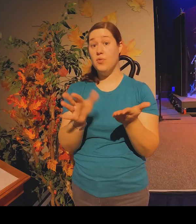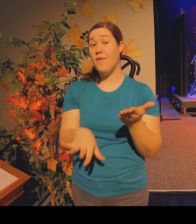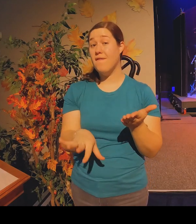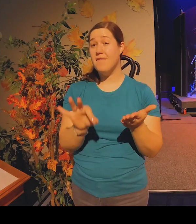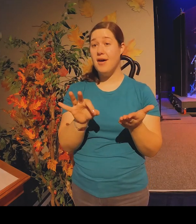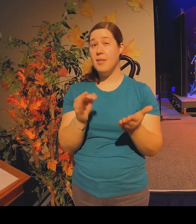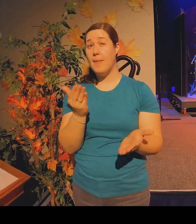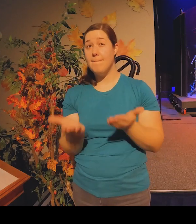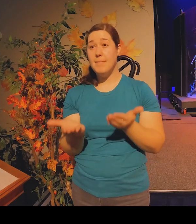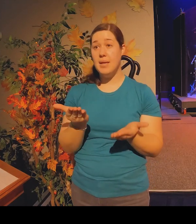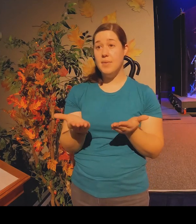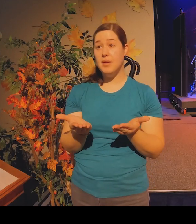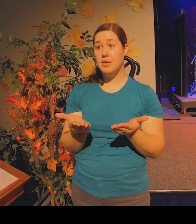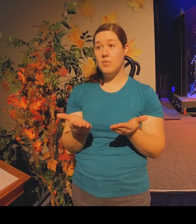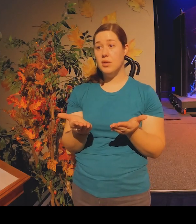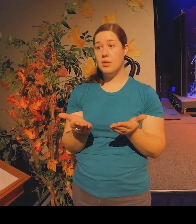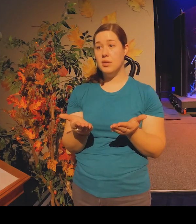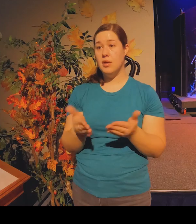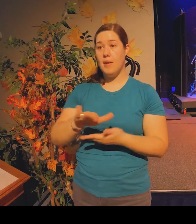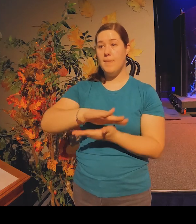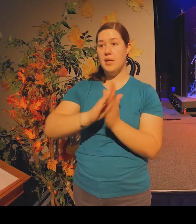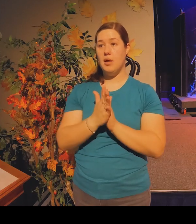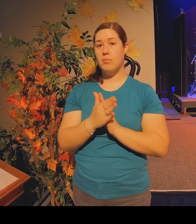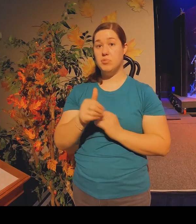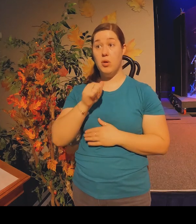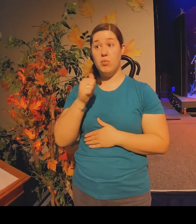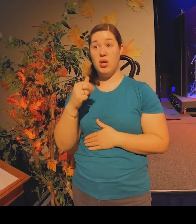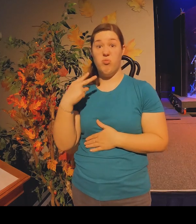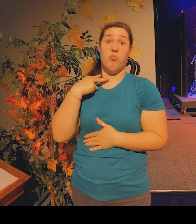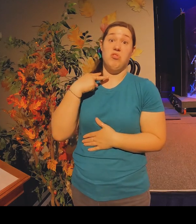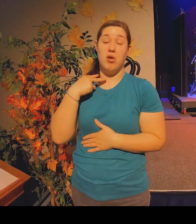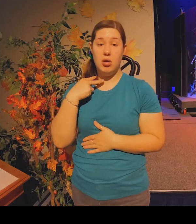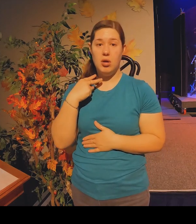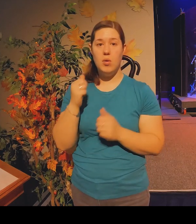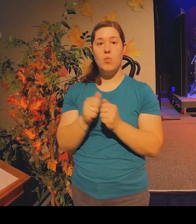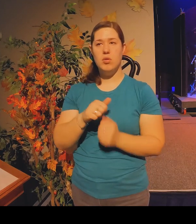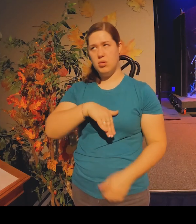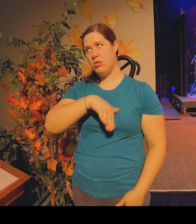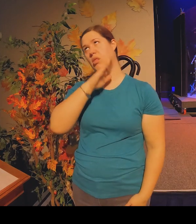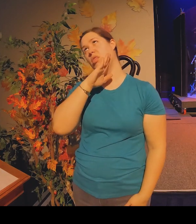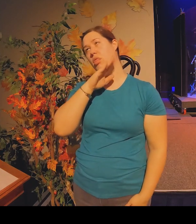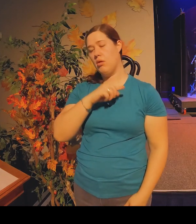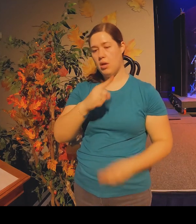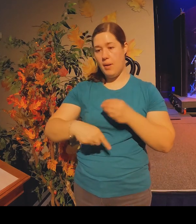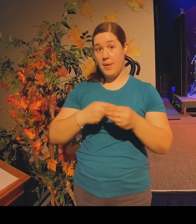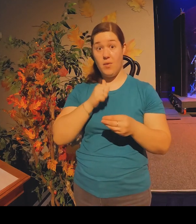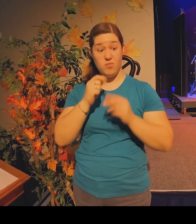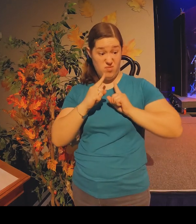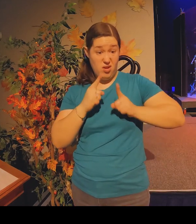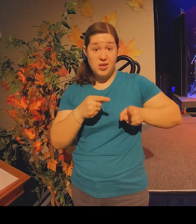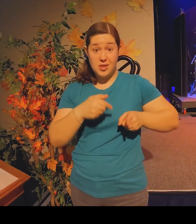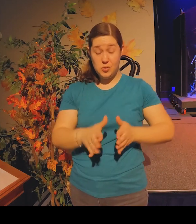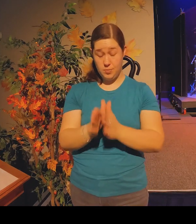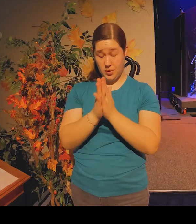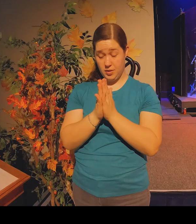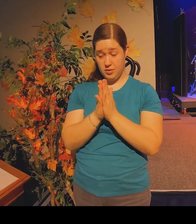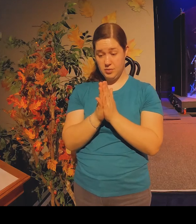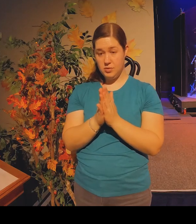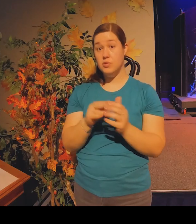you can get unstuck today from your frustration of unanswered prayer. First of all, sometimes God says,